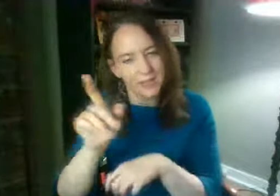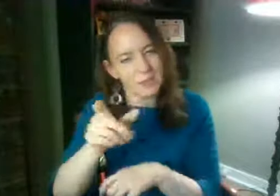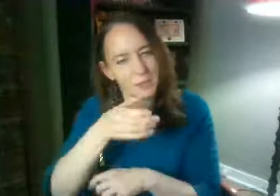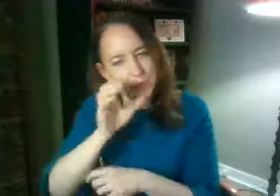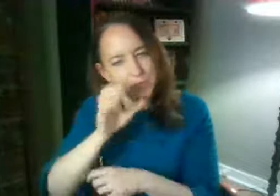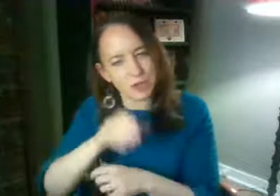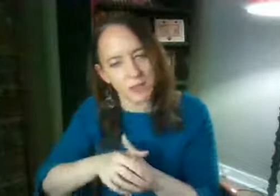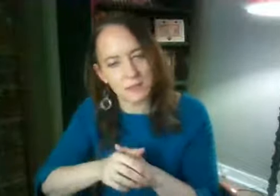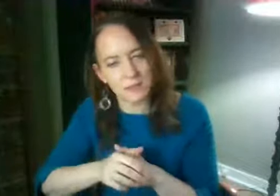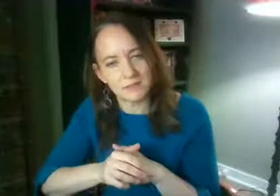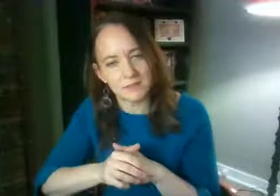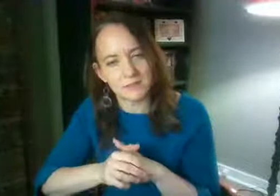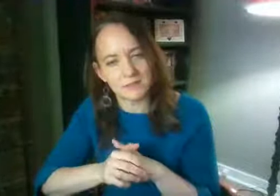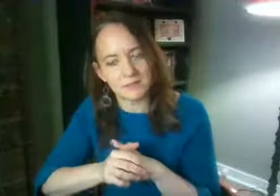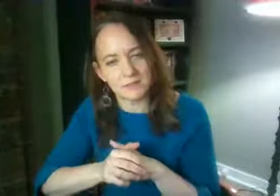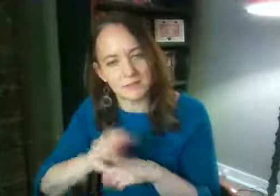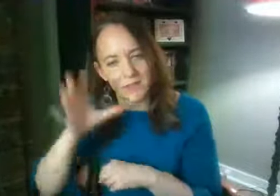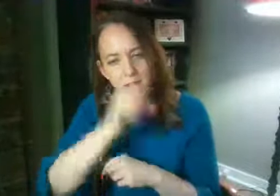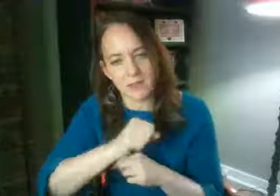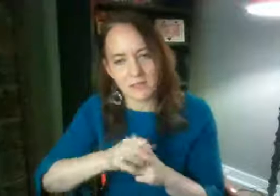It's something you drink. Can you guess?